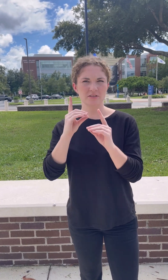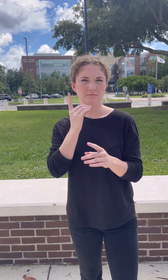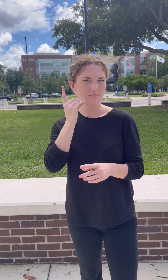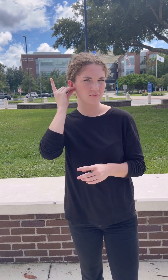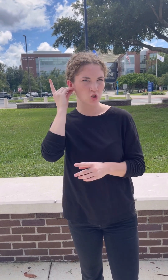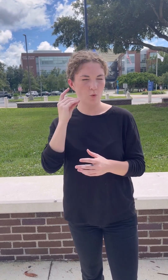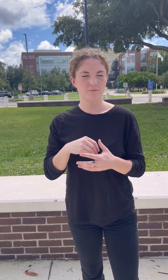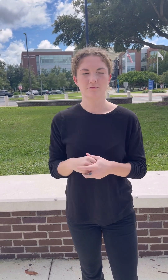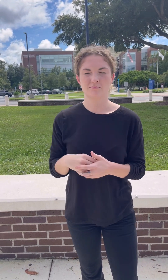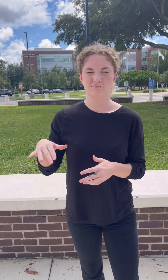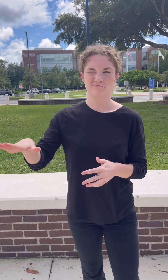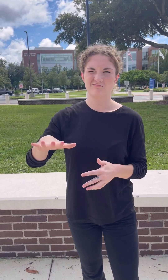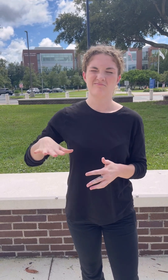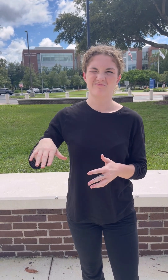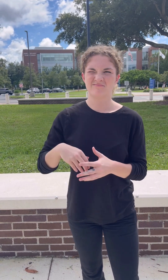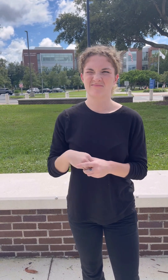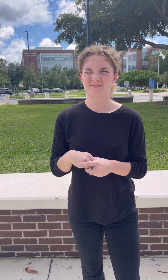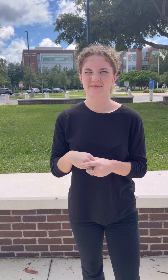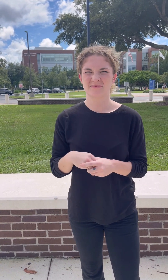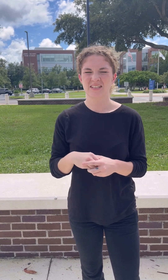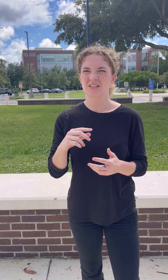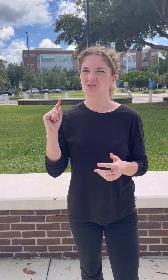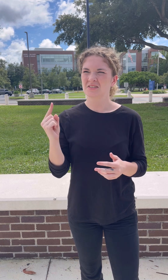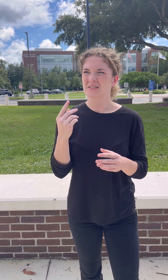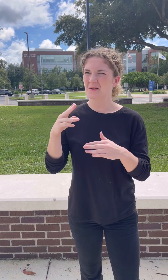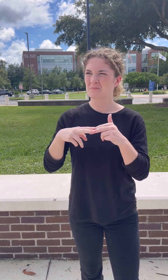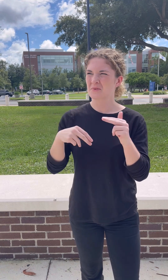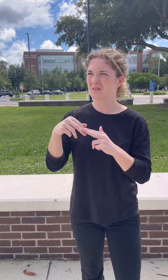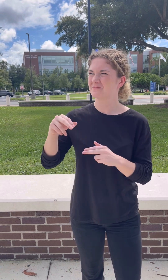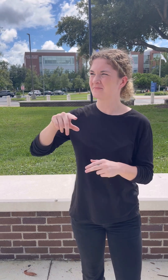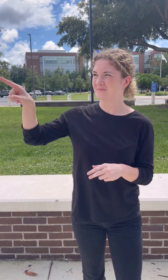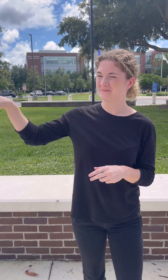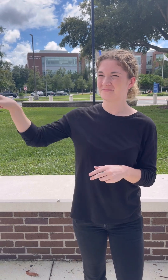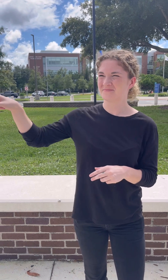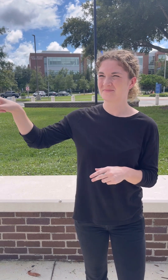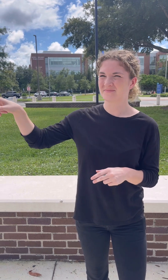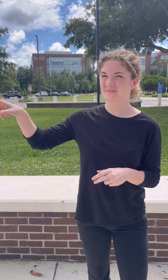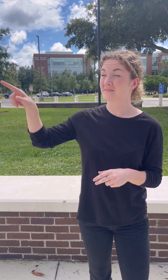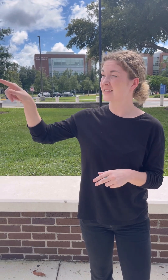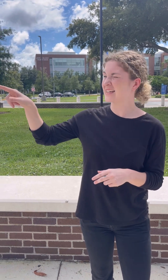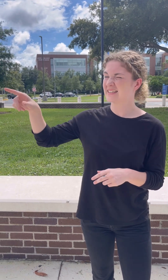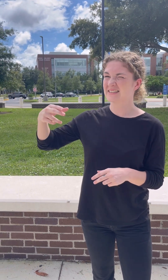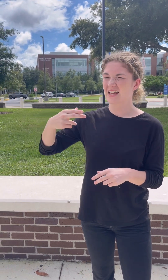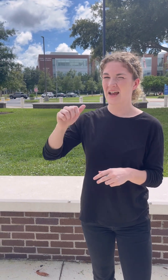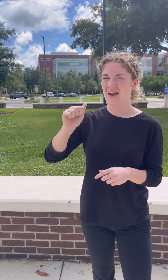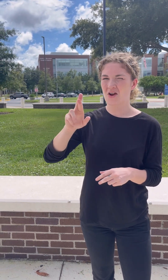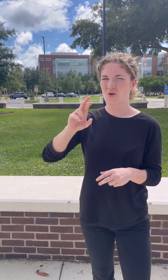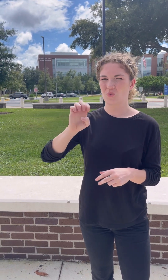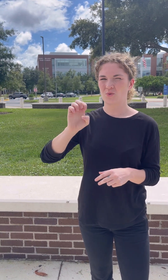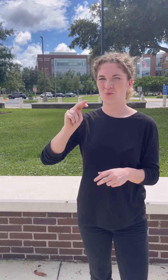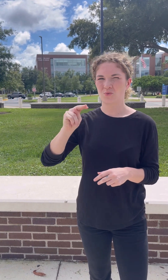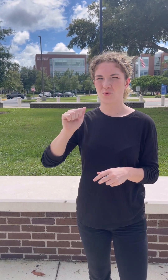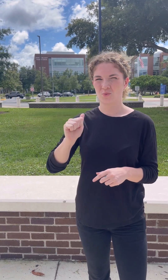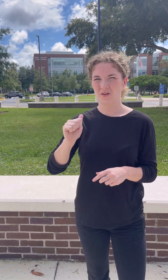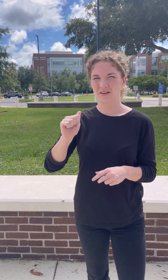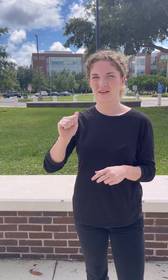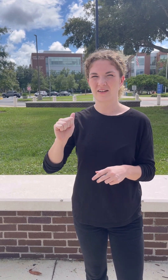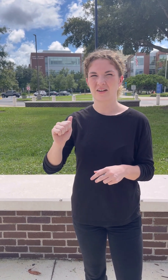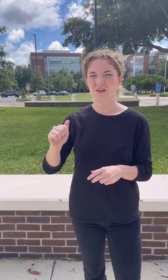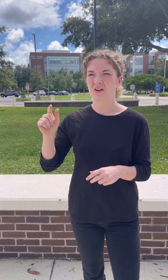some of the buildings on this block. Right here at the end is our UNF arena. This is where we have our basketball and volleyball games. A